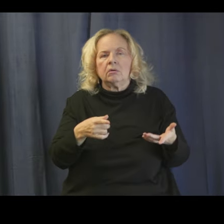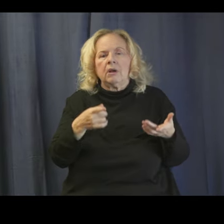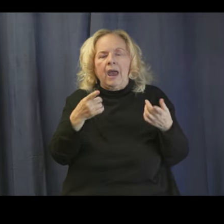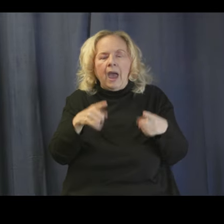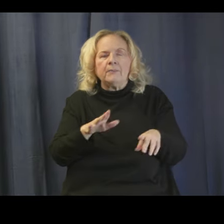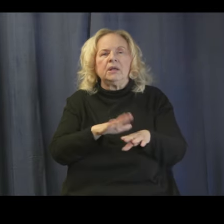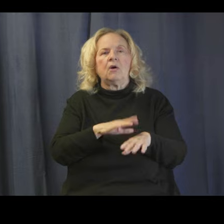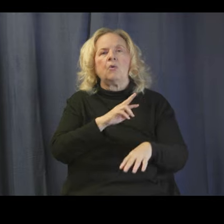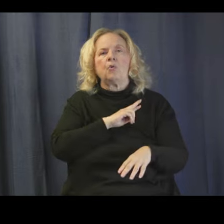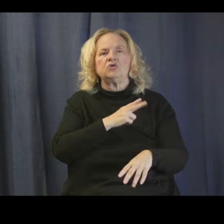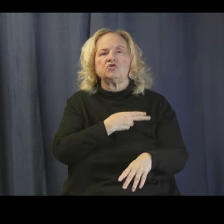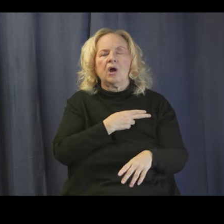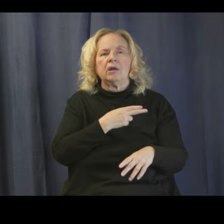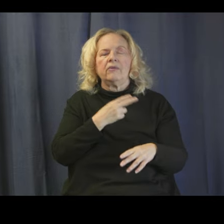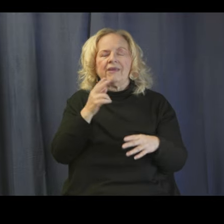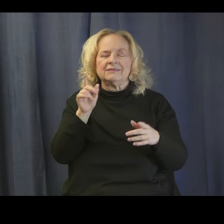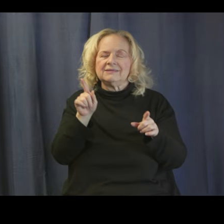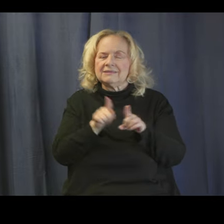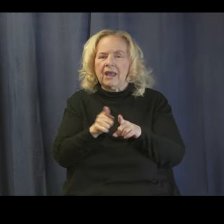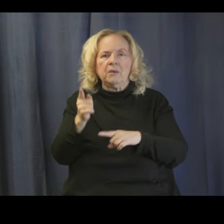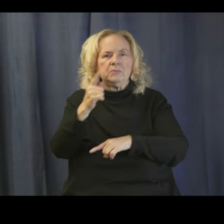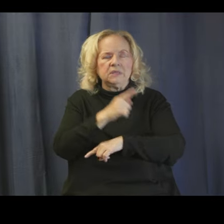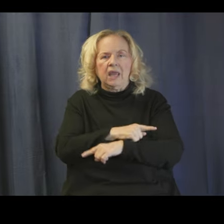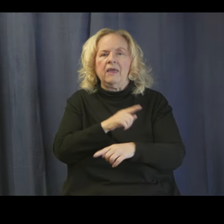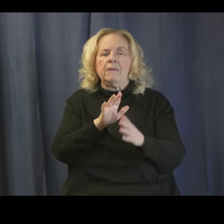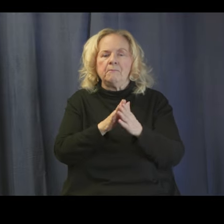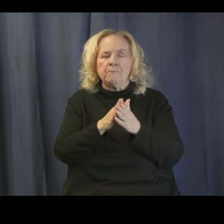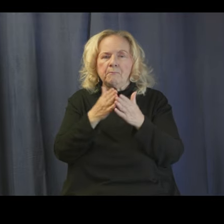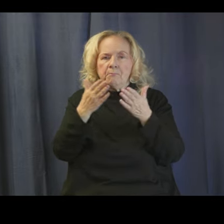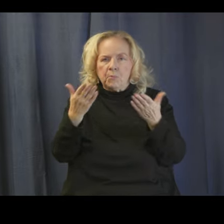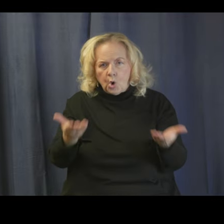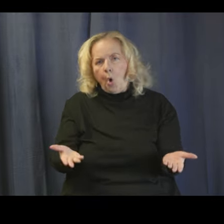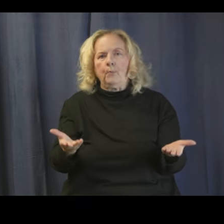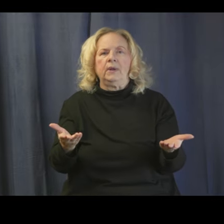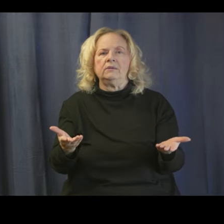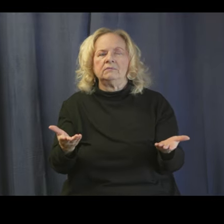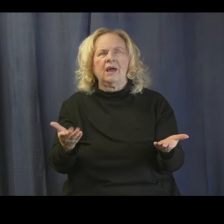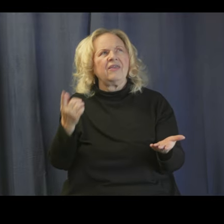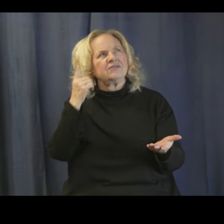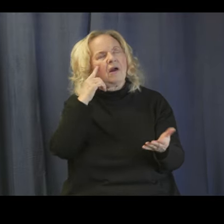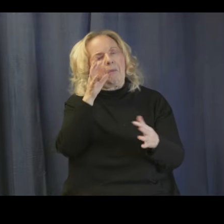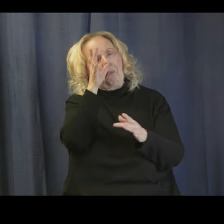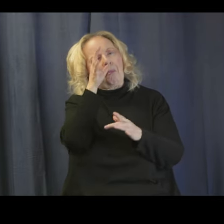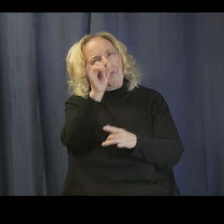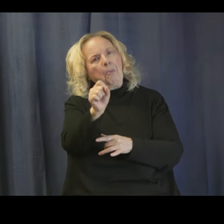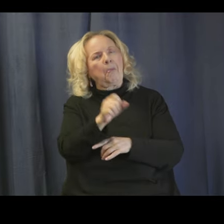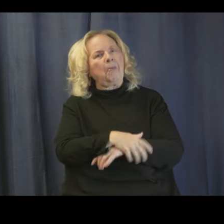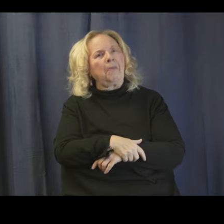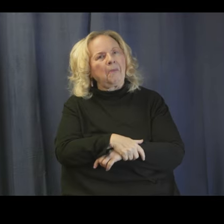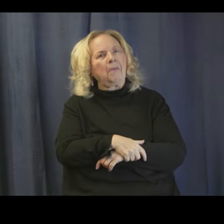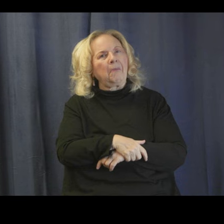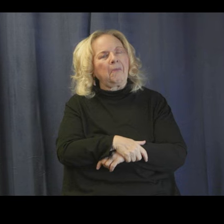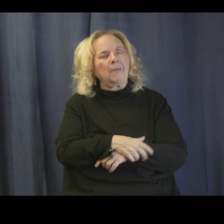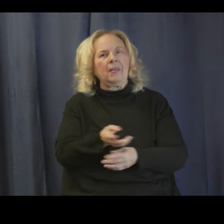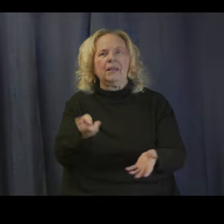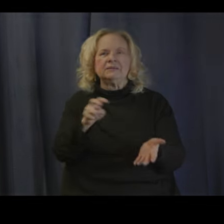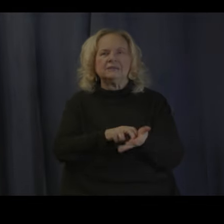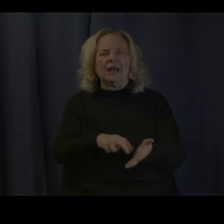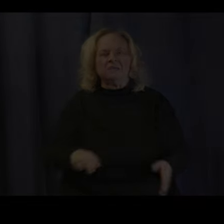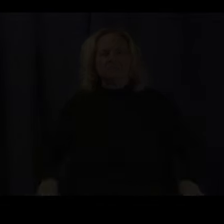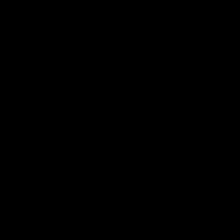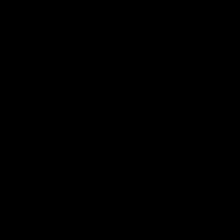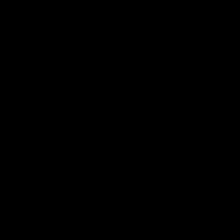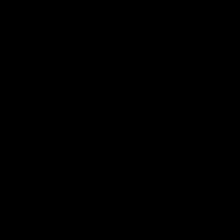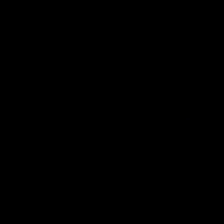explicitly says it's happening on Rosh Hashanah, which is the day the books are opened. I just thought that was fascinating.